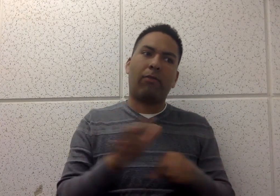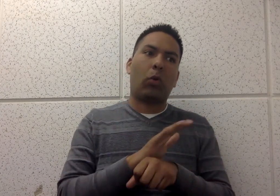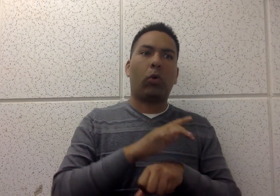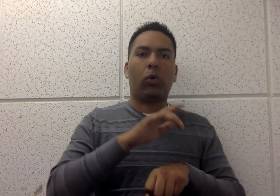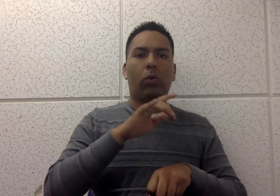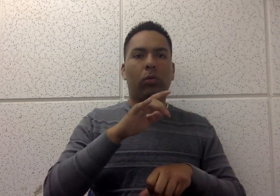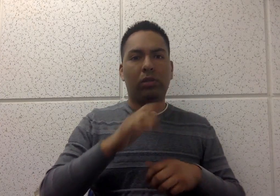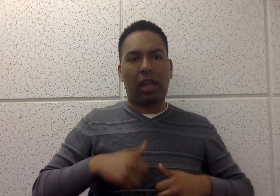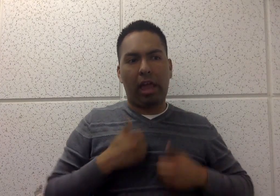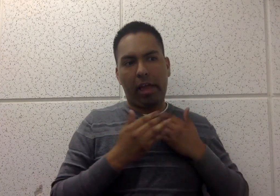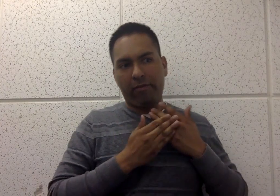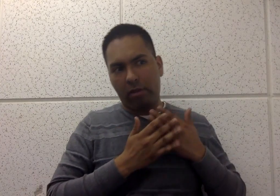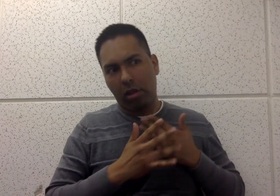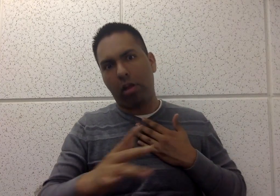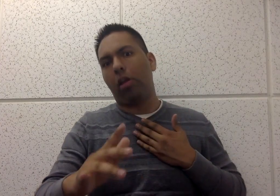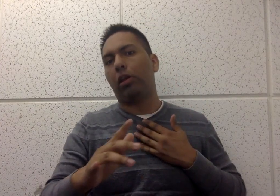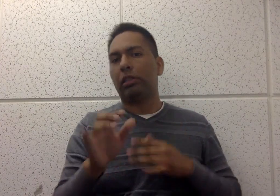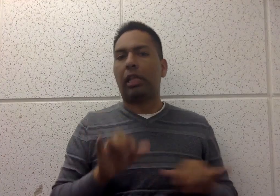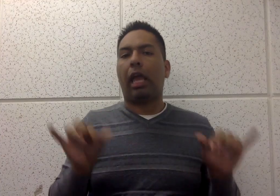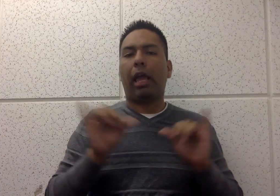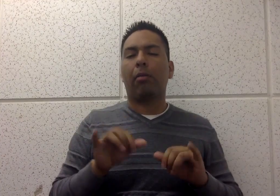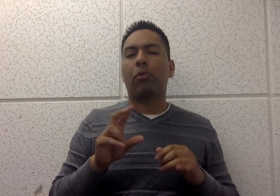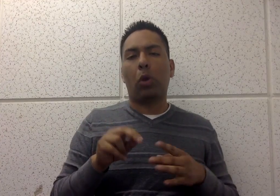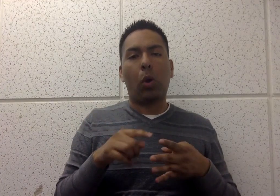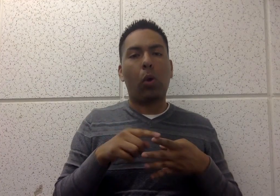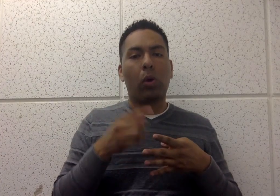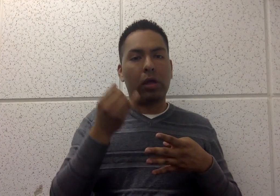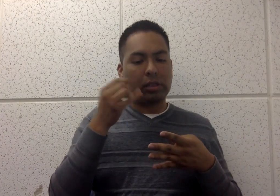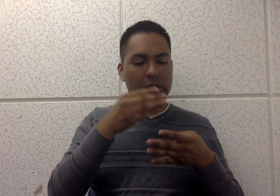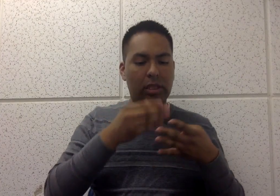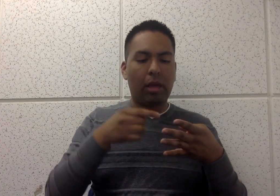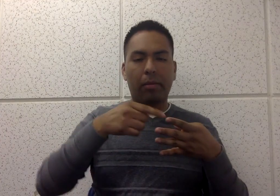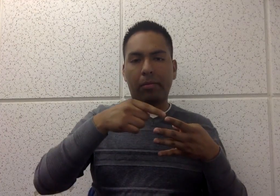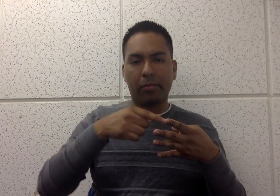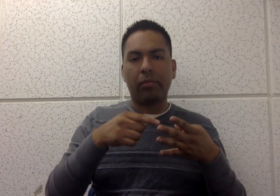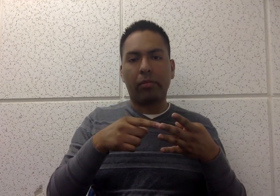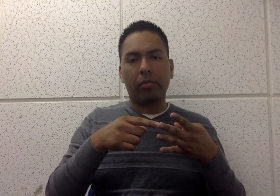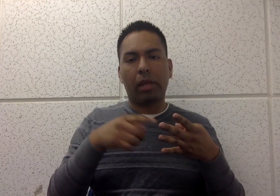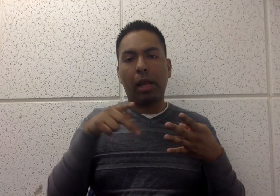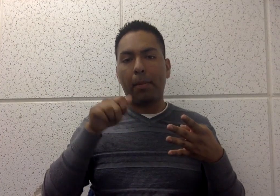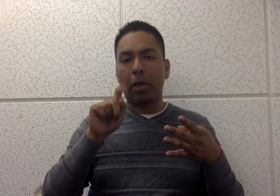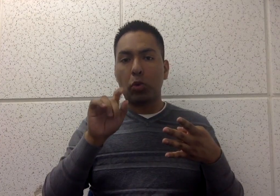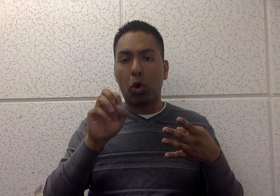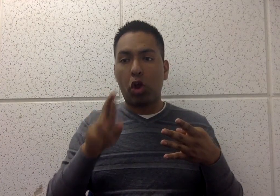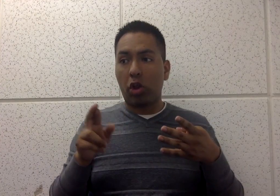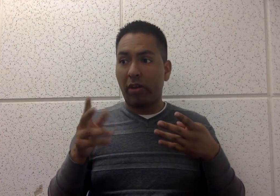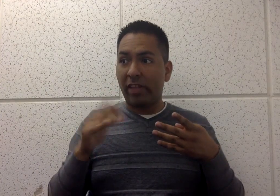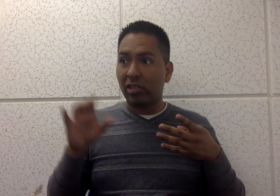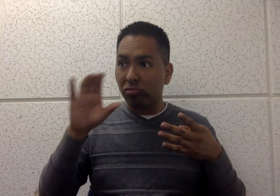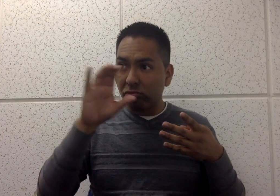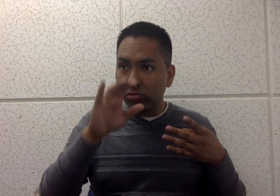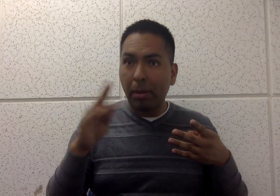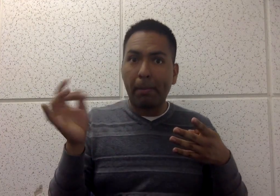everybody else, the midden workers stop doing midden work and go get the food, they become foragers. The nest maintenance workers become foragers, the patrollers become